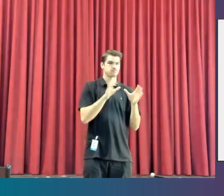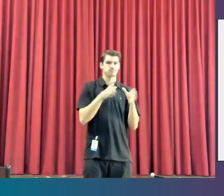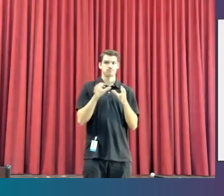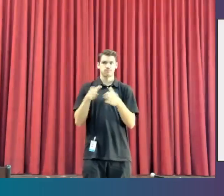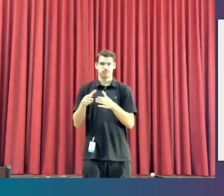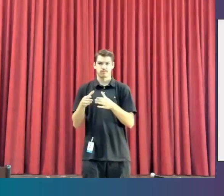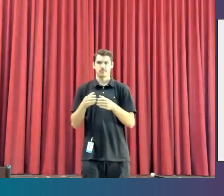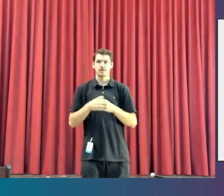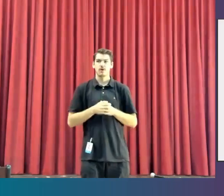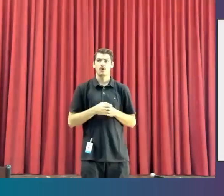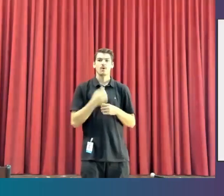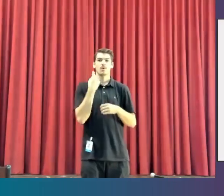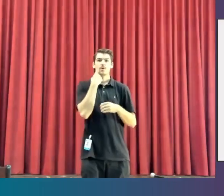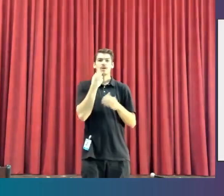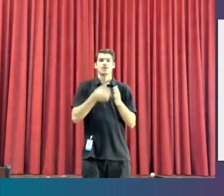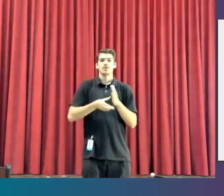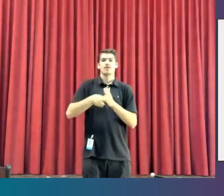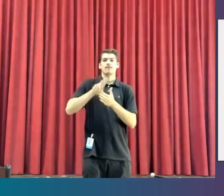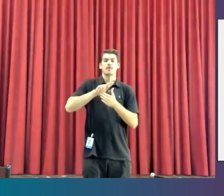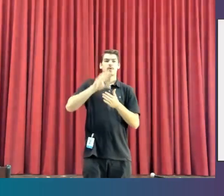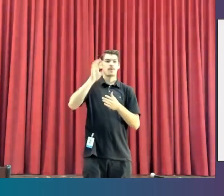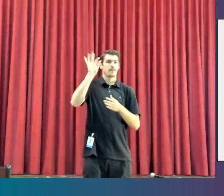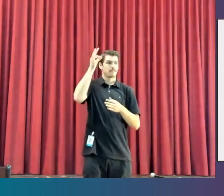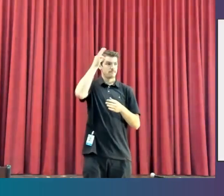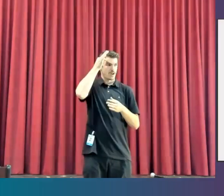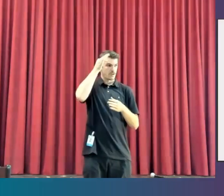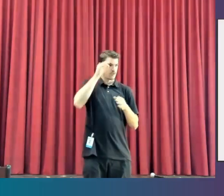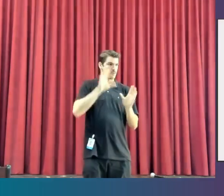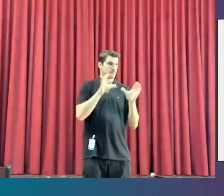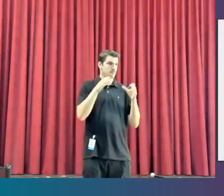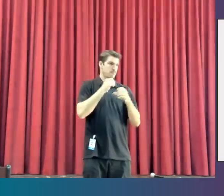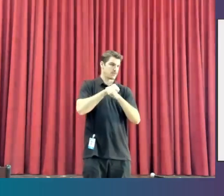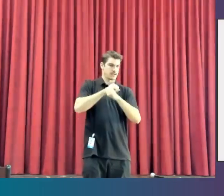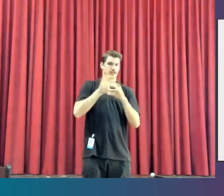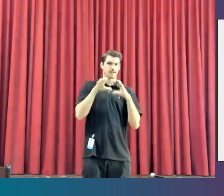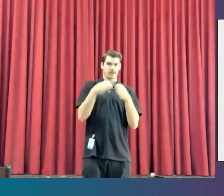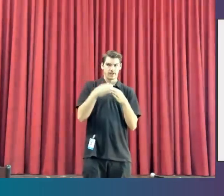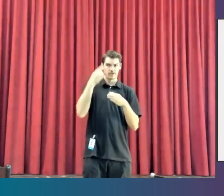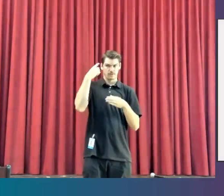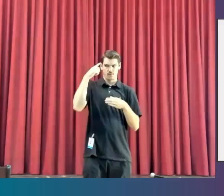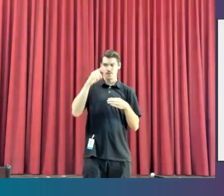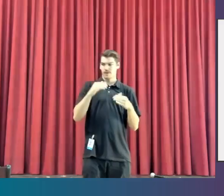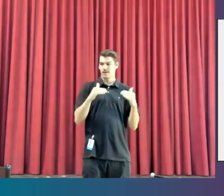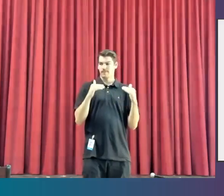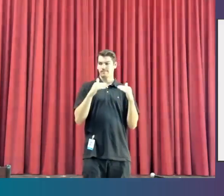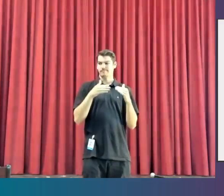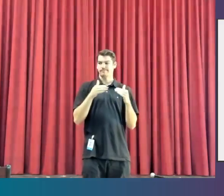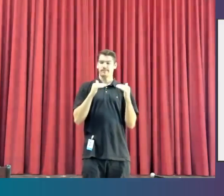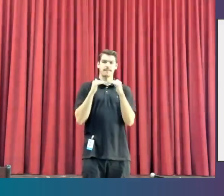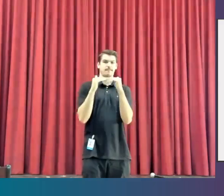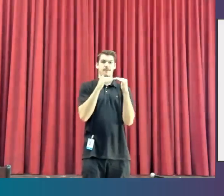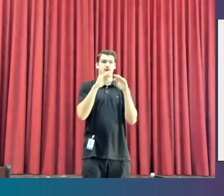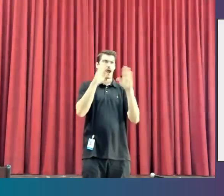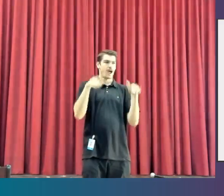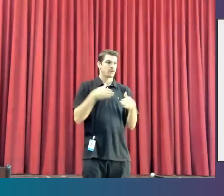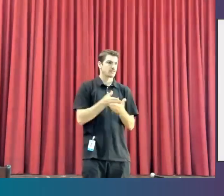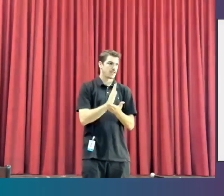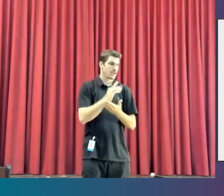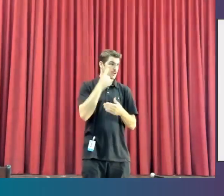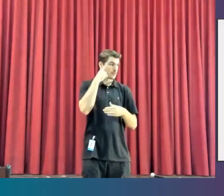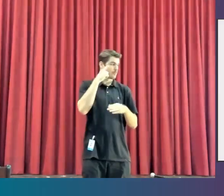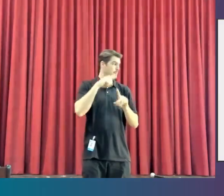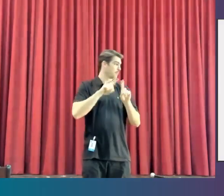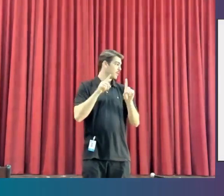gone through the federal protected classes through the Fair Housing Act. But in California,